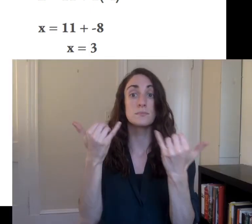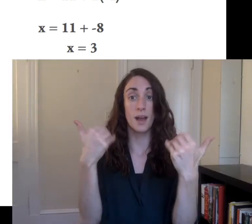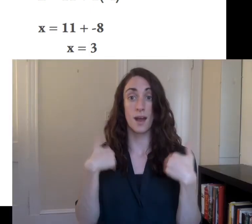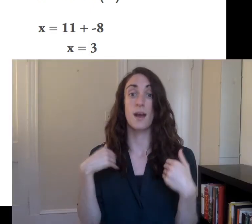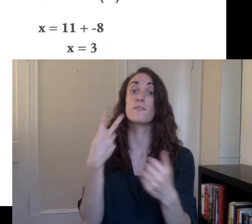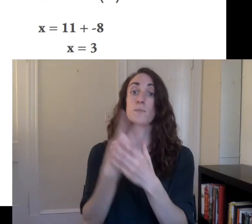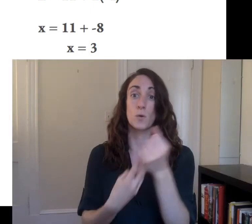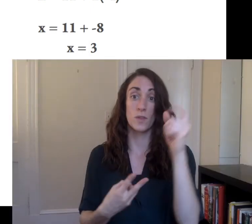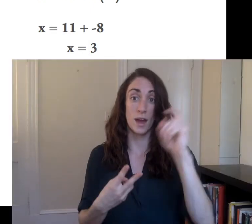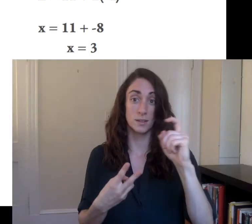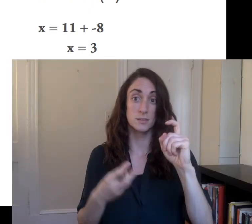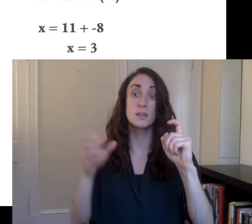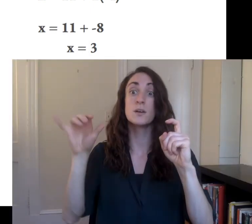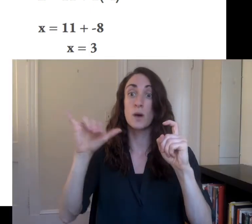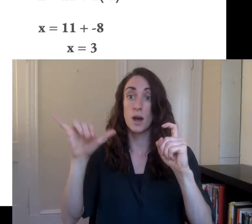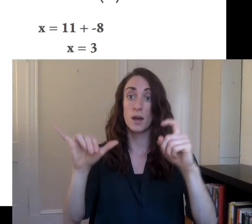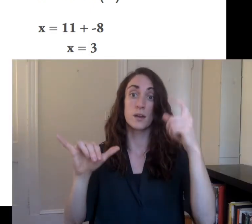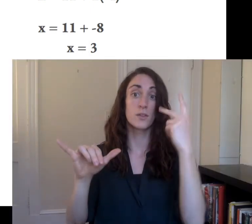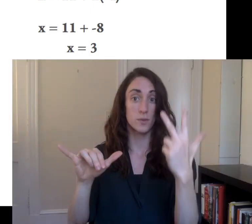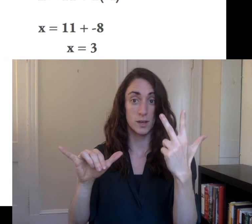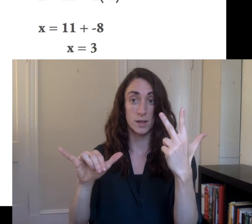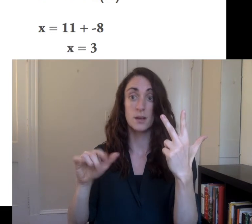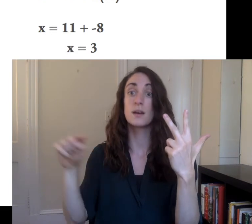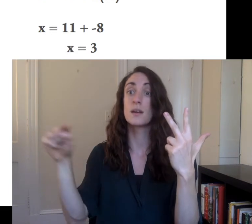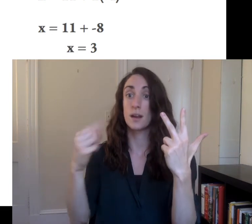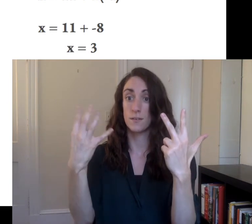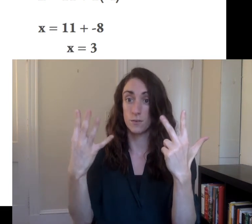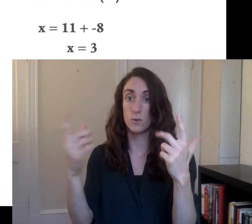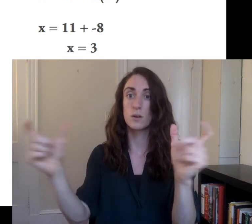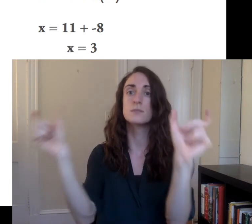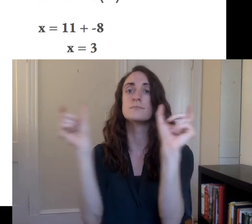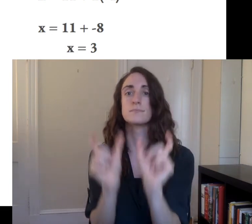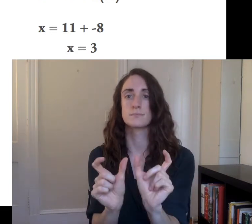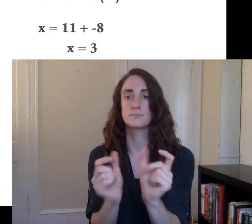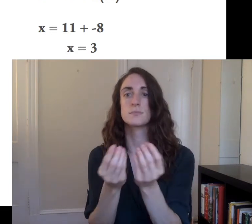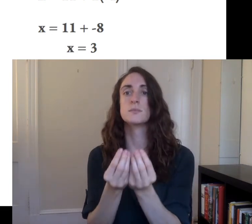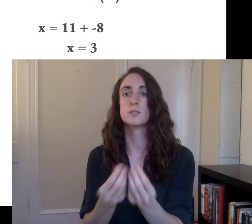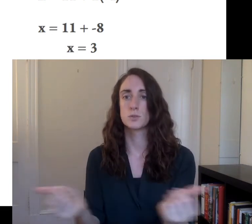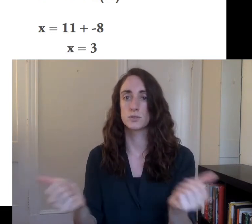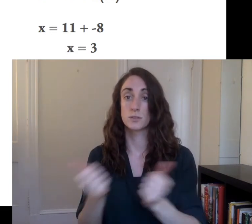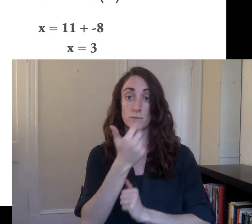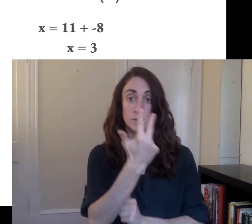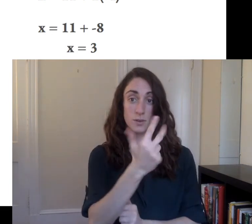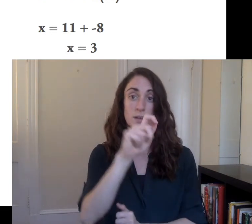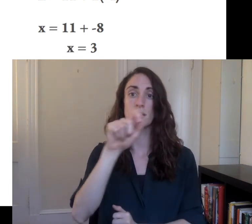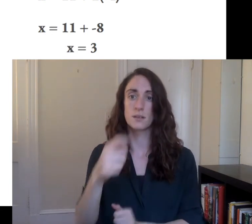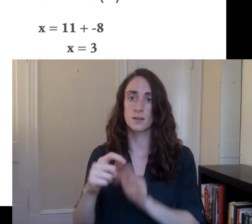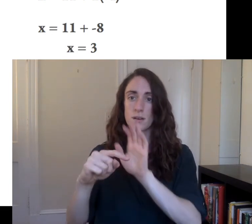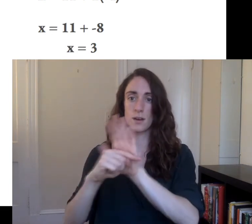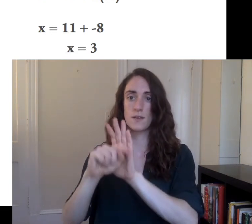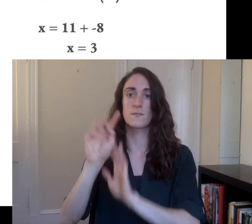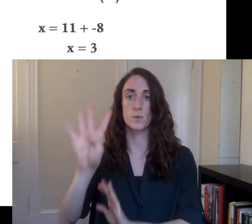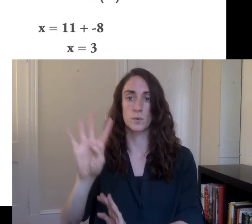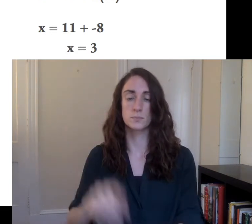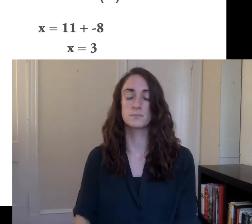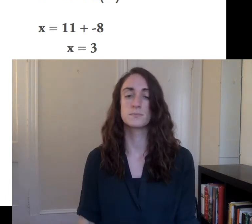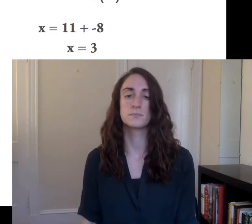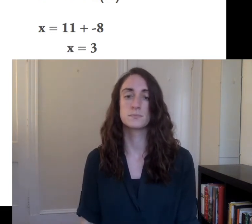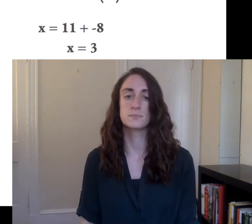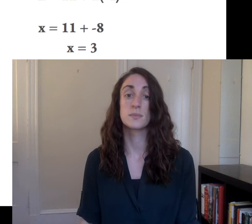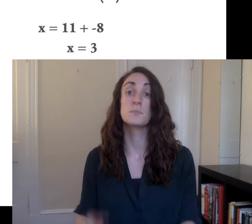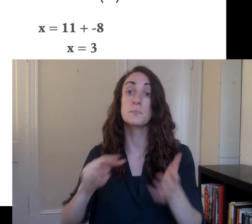So now we have both x and y, 3 and negative 4, and we can put those together as the coordinates of our solution, 3, negative